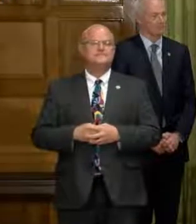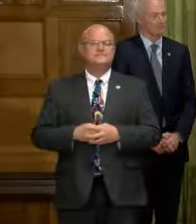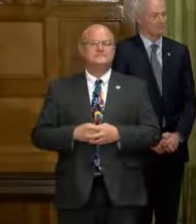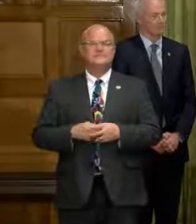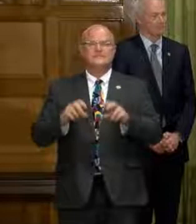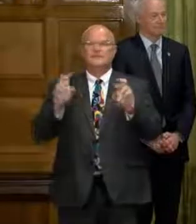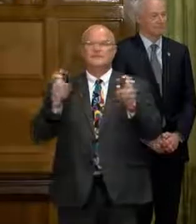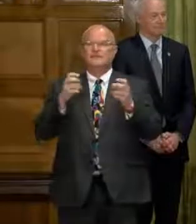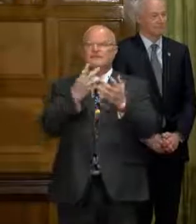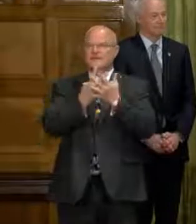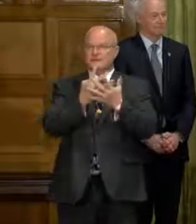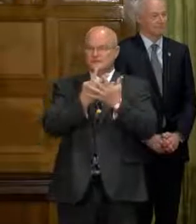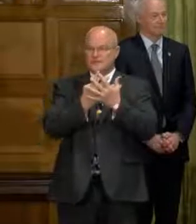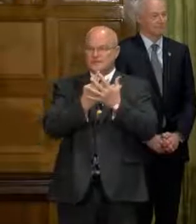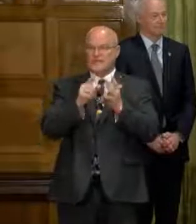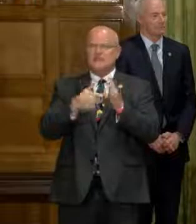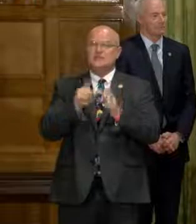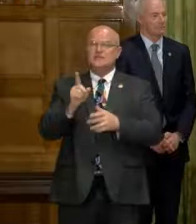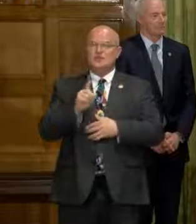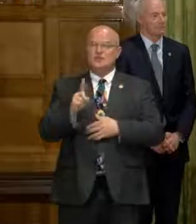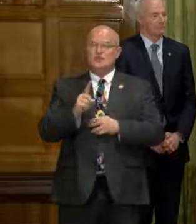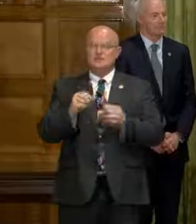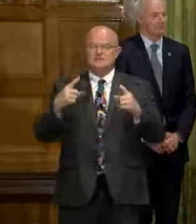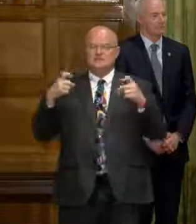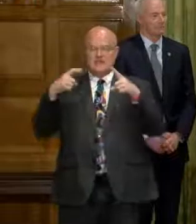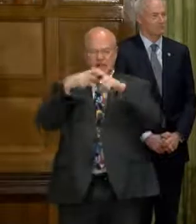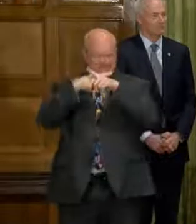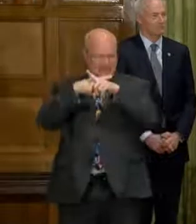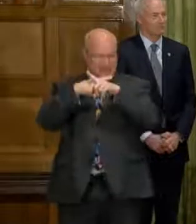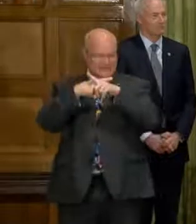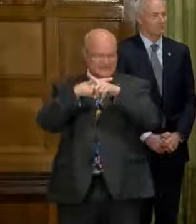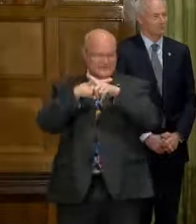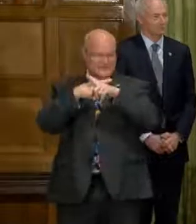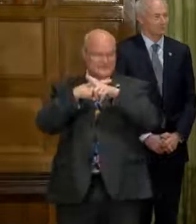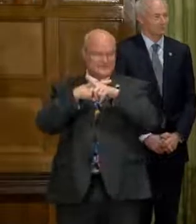our prisons, this is where it gets a little bit complicated.